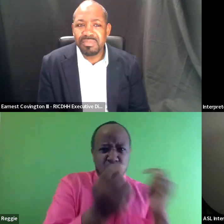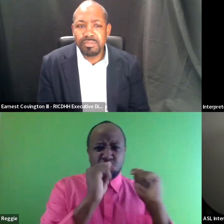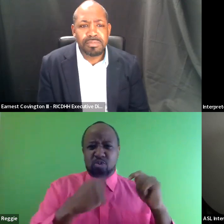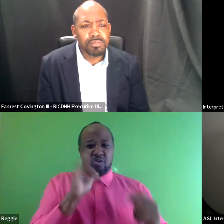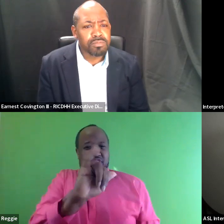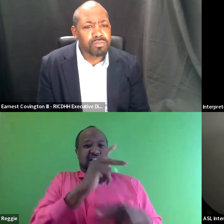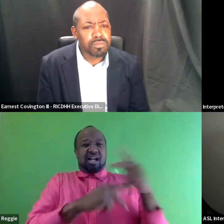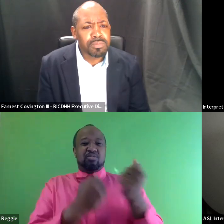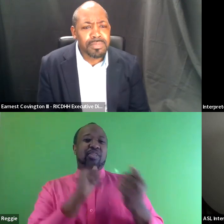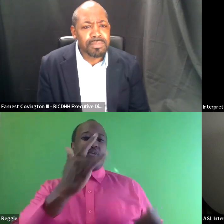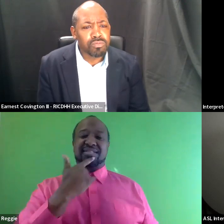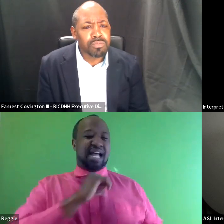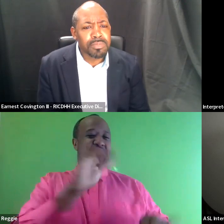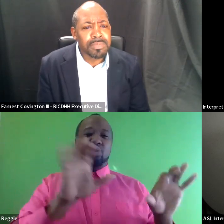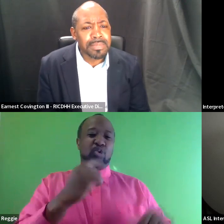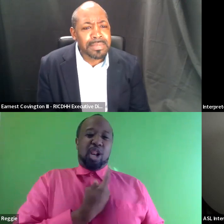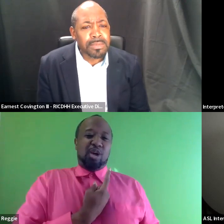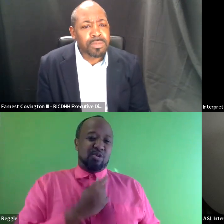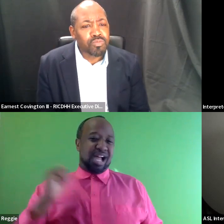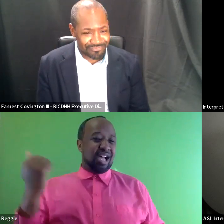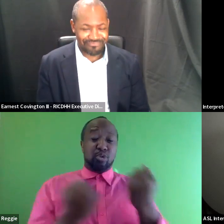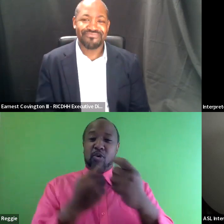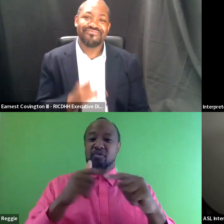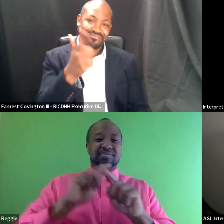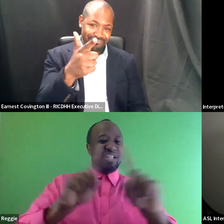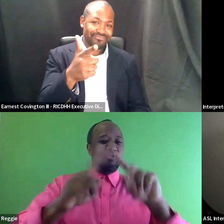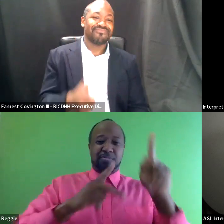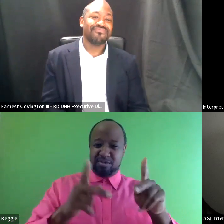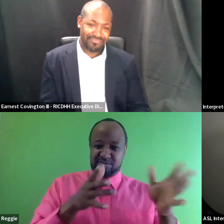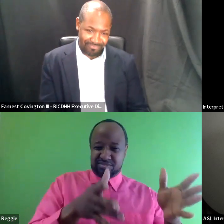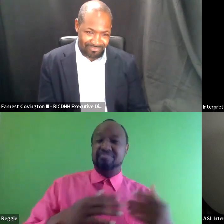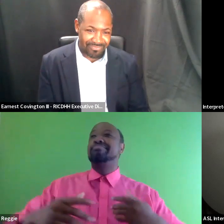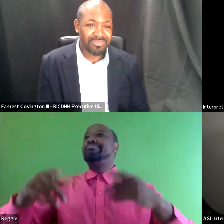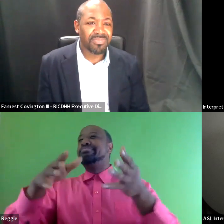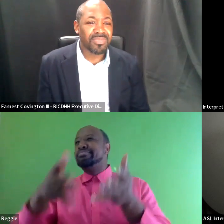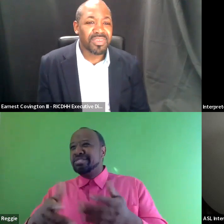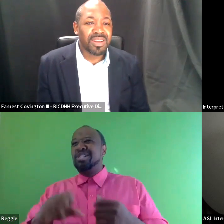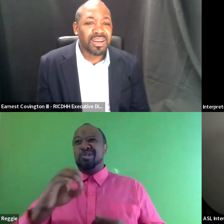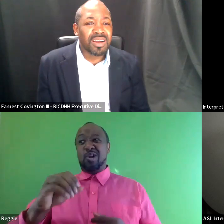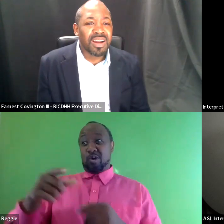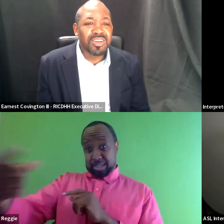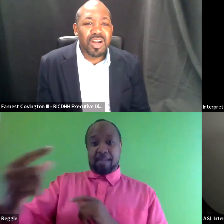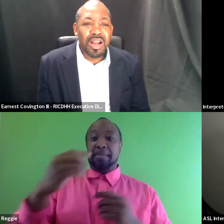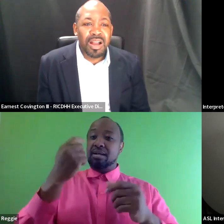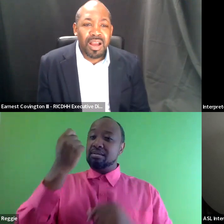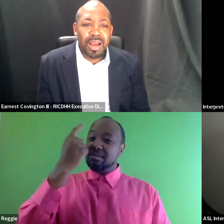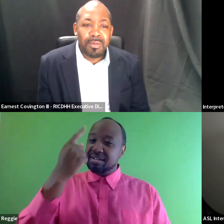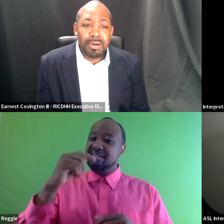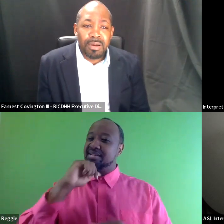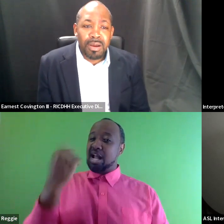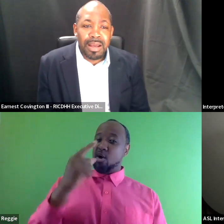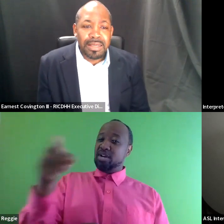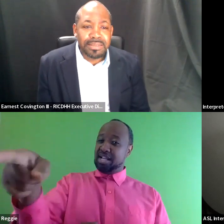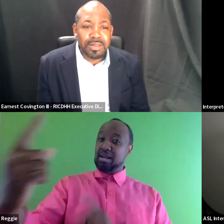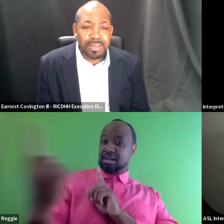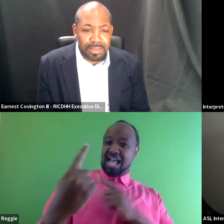me, a white man wanted to tutor me. So I didn't do it alone. Those kinds of people came forward to support me,